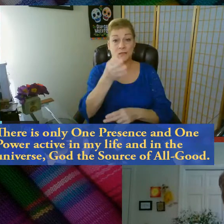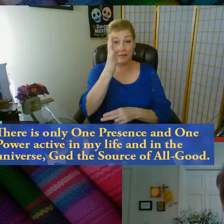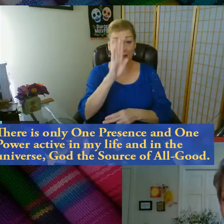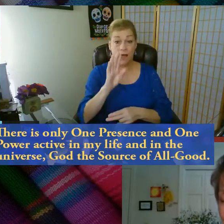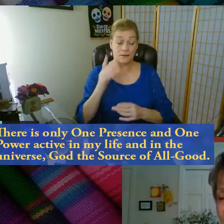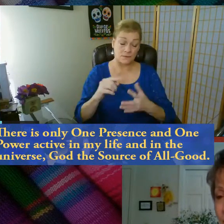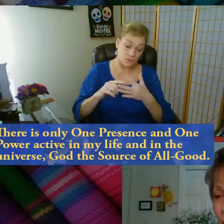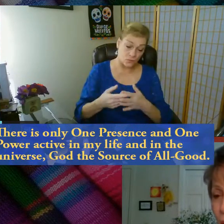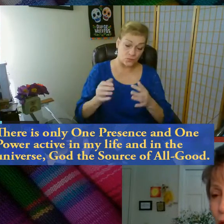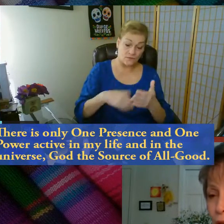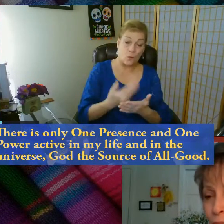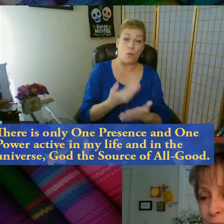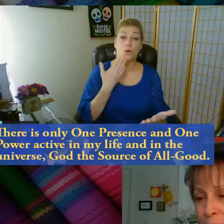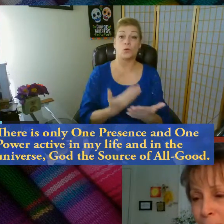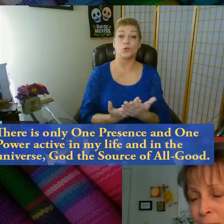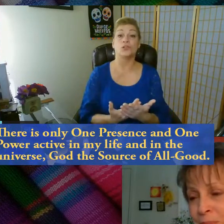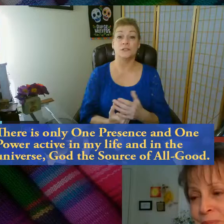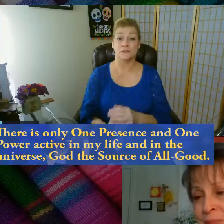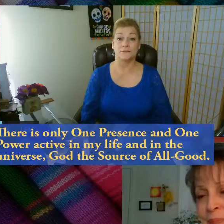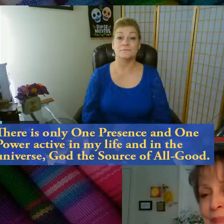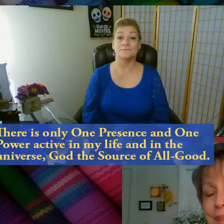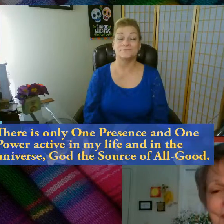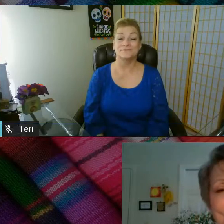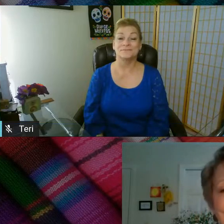the source of all good.